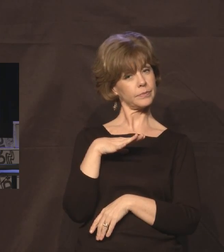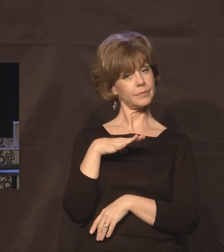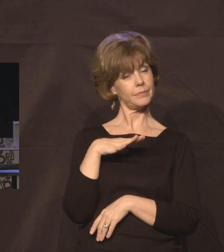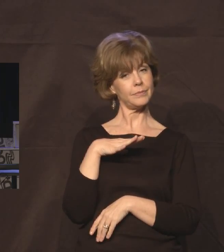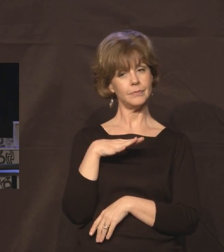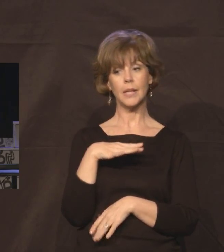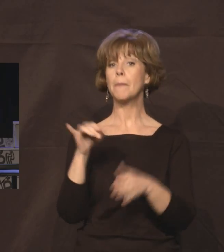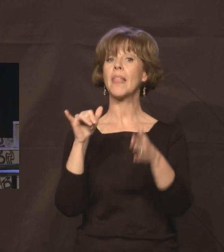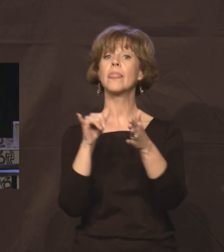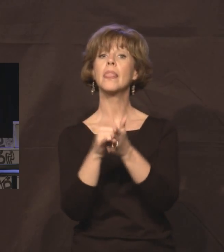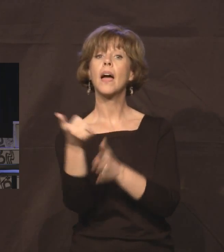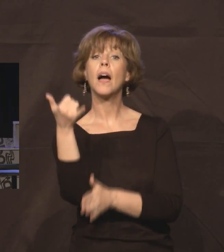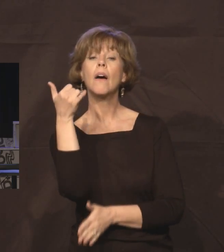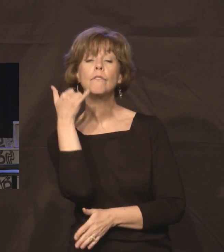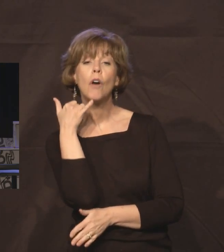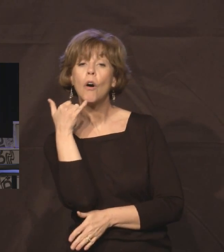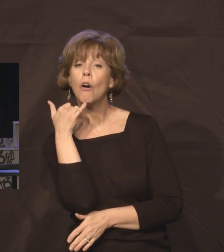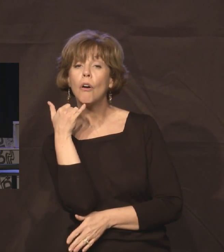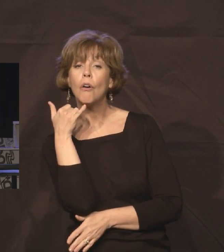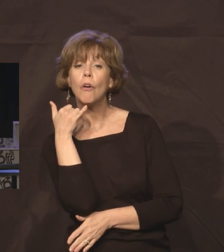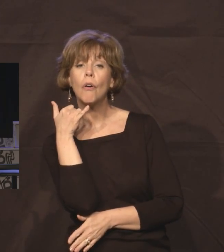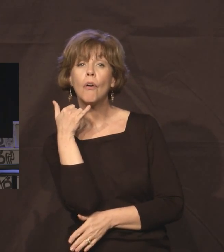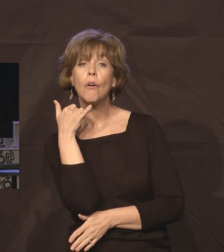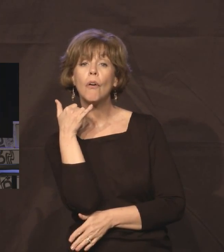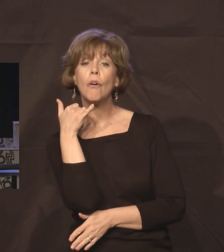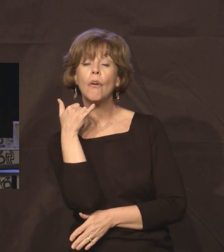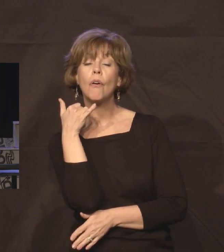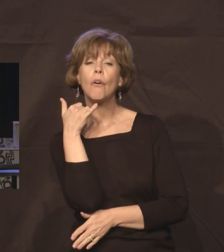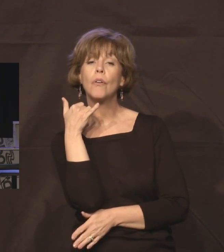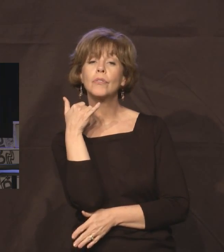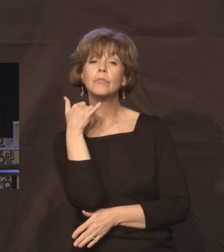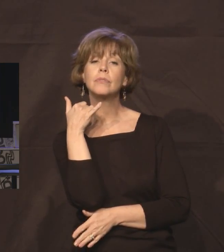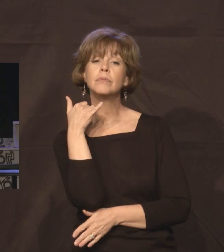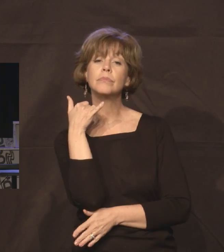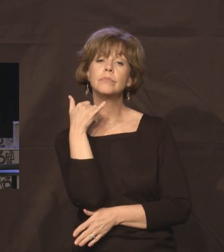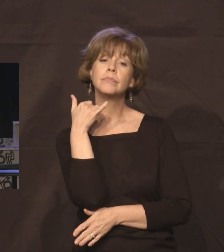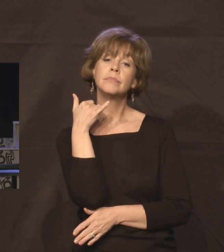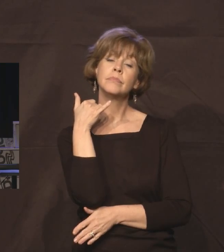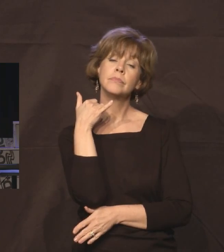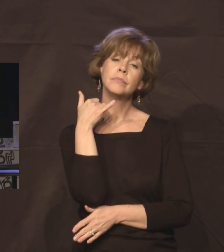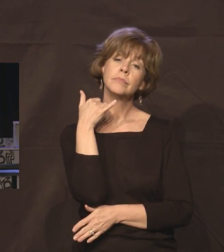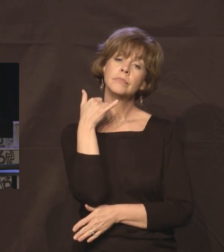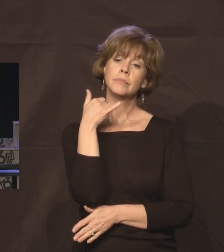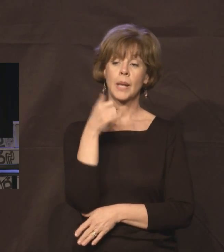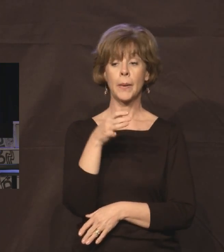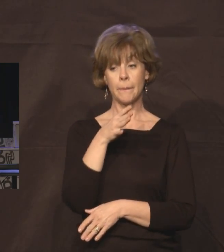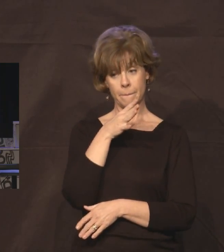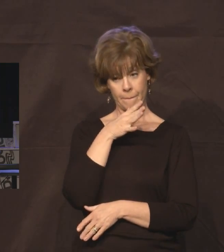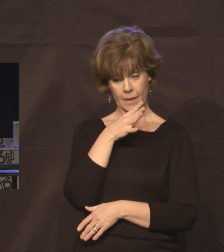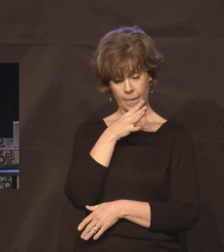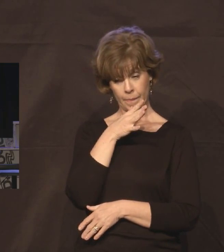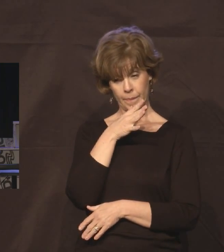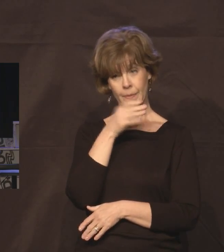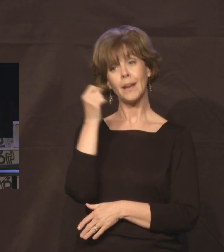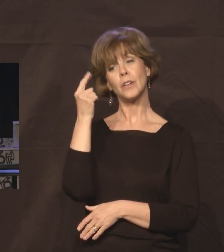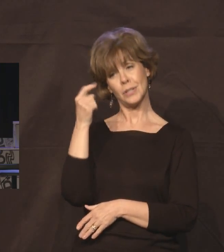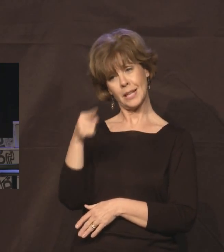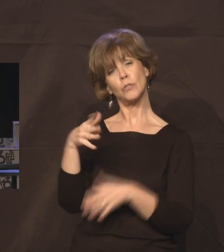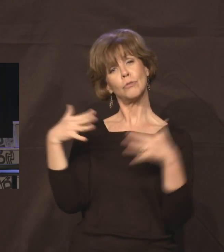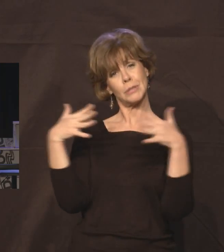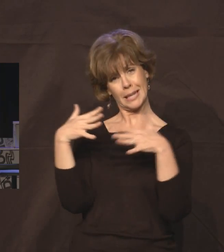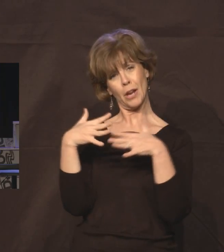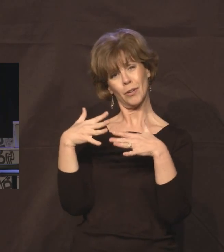that phone, one of the things I talked to my mom about was, Mom, like, I know you're scared of the thing. Like, you're just scared